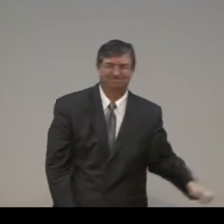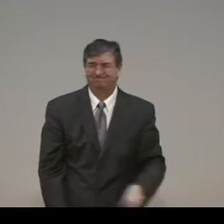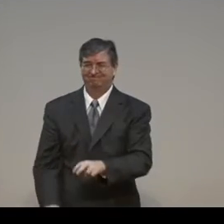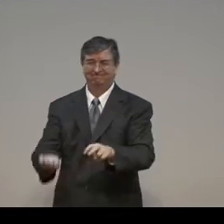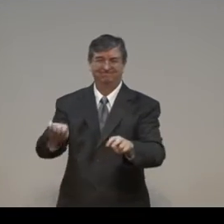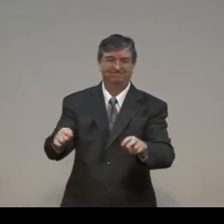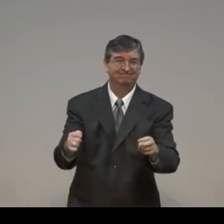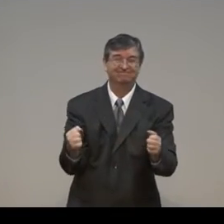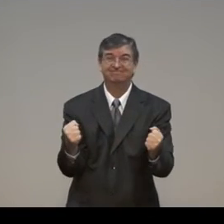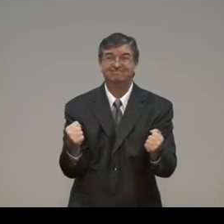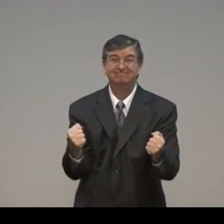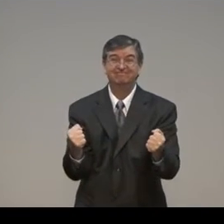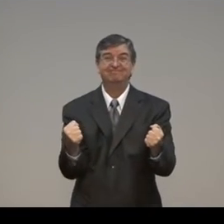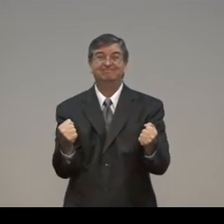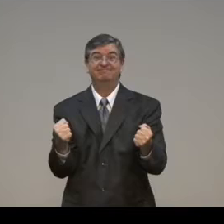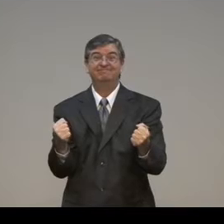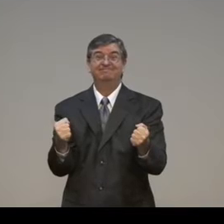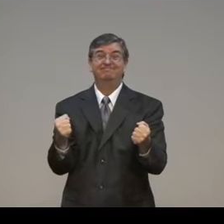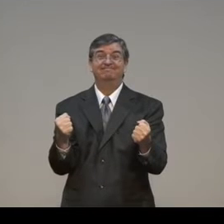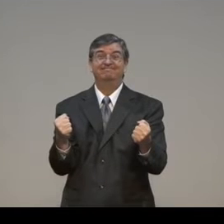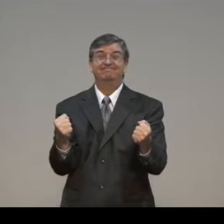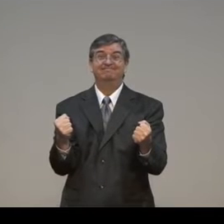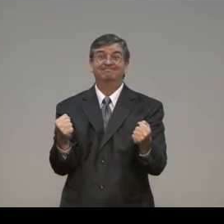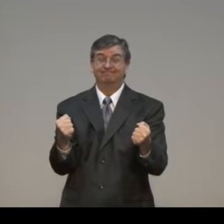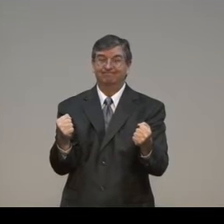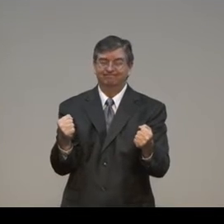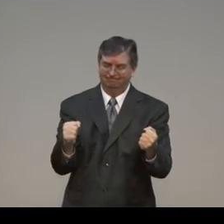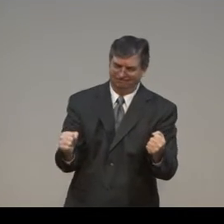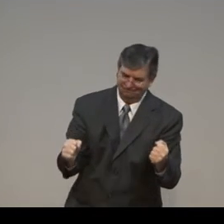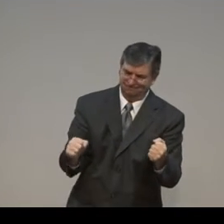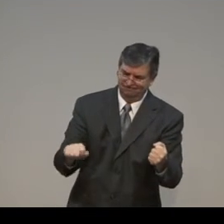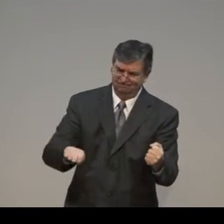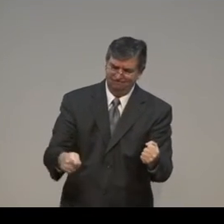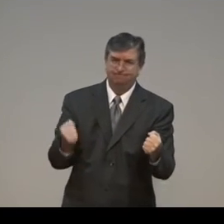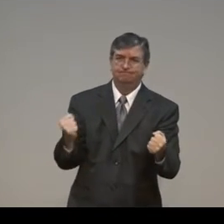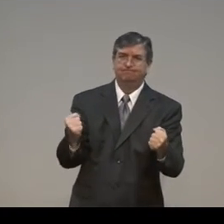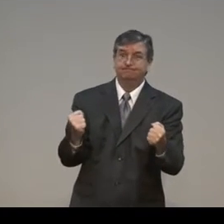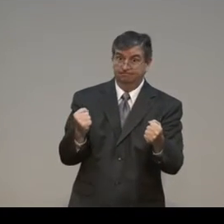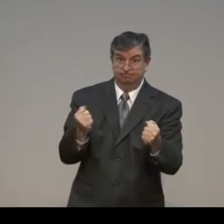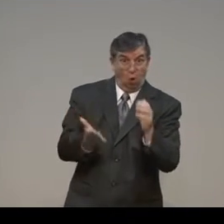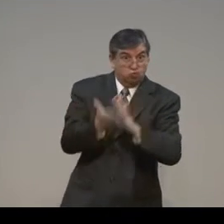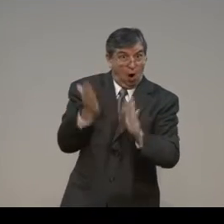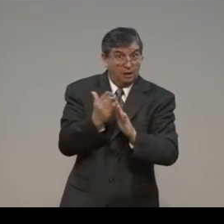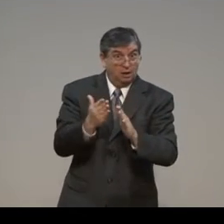we would have no way of reaching God. Just as a car has no way of running.